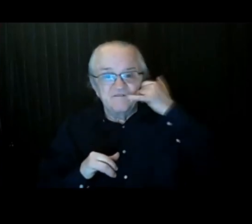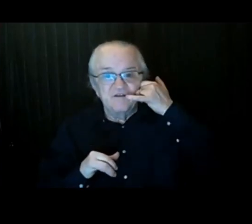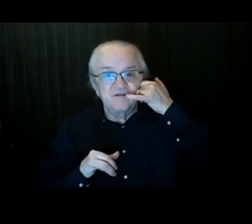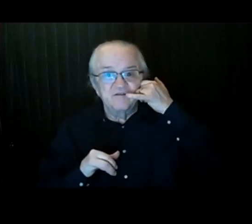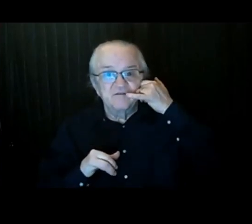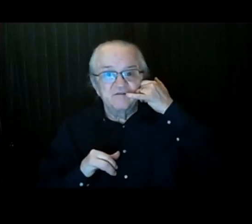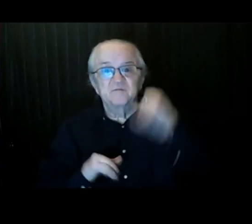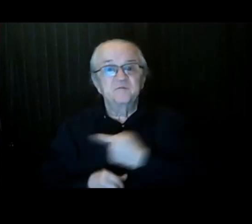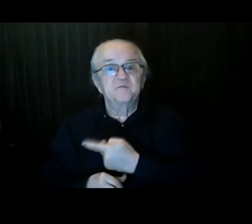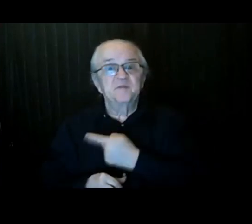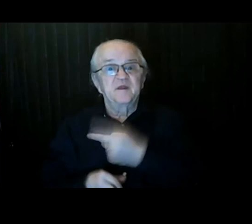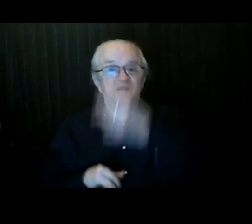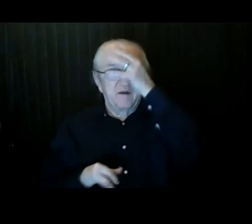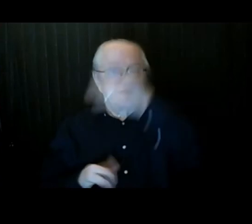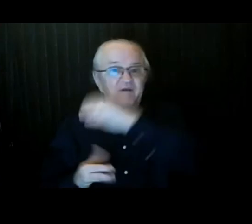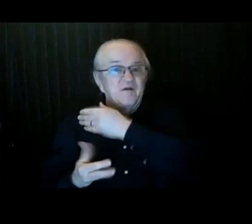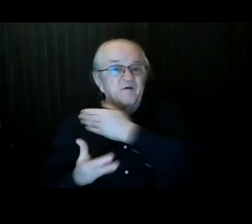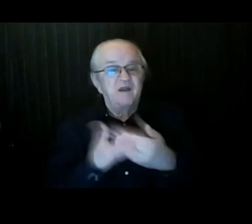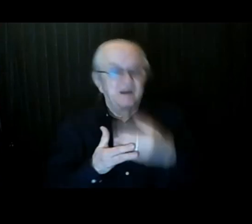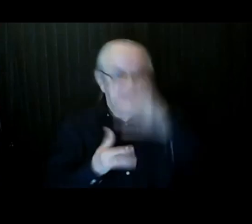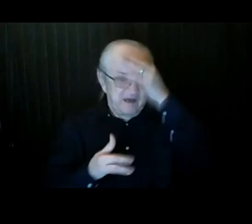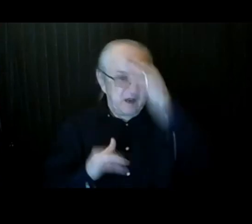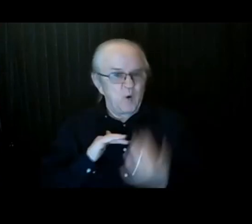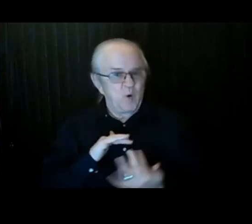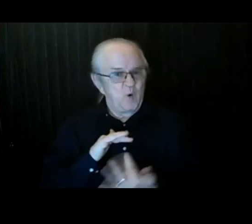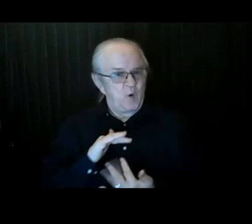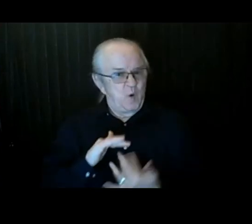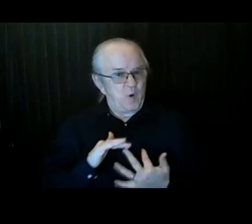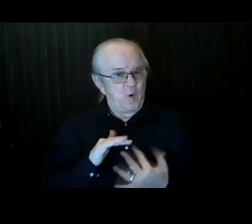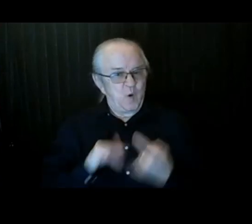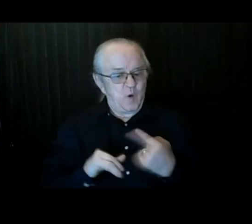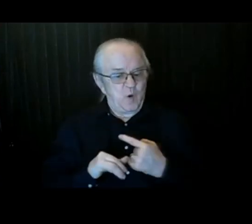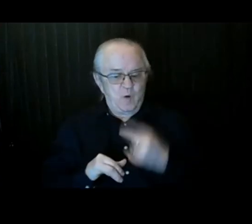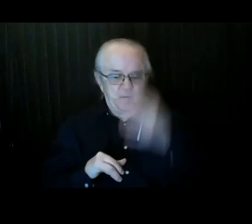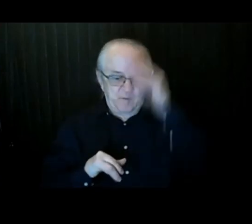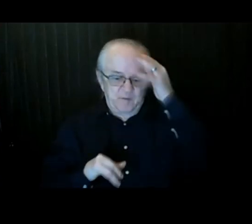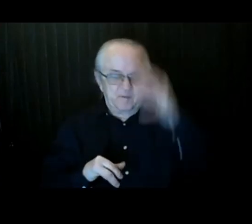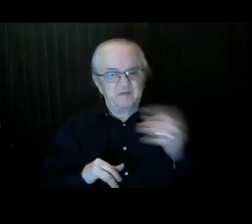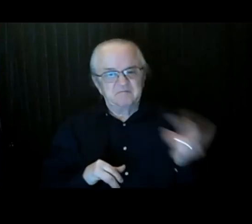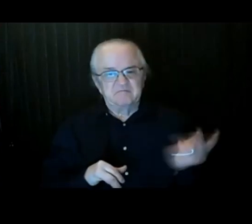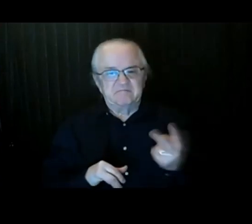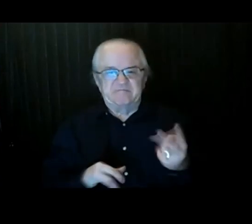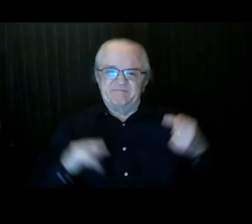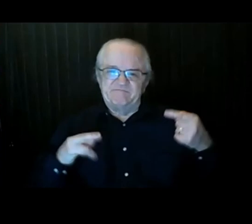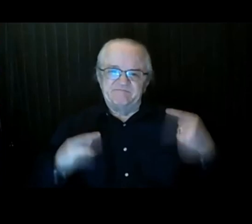mad. Not at me, but at Pepe. And they had words.